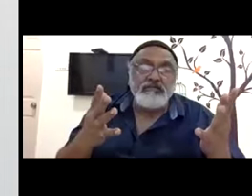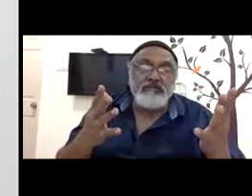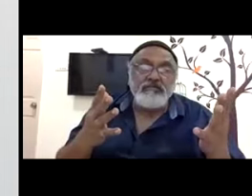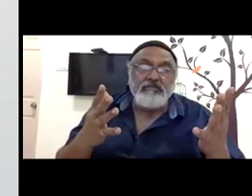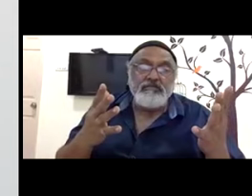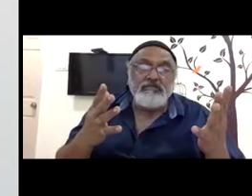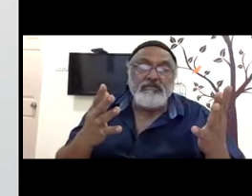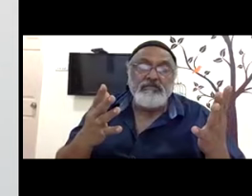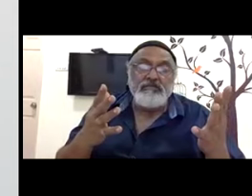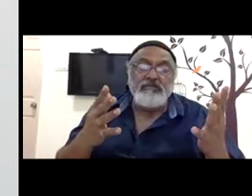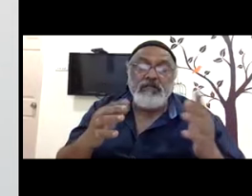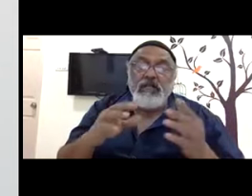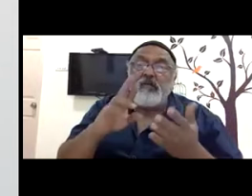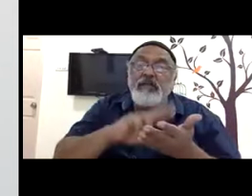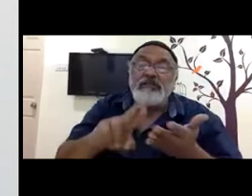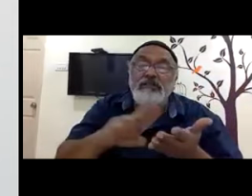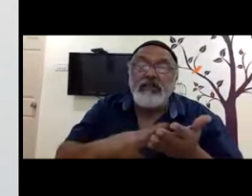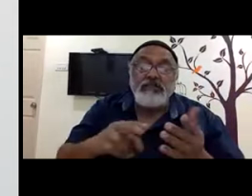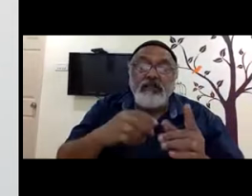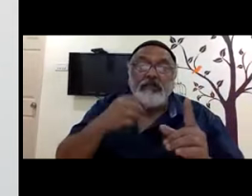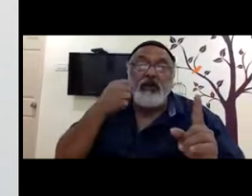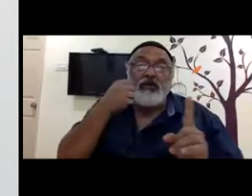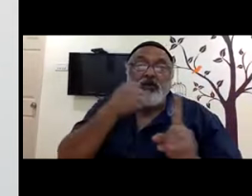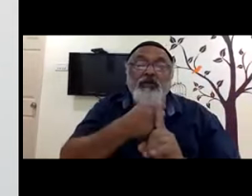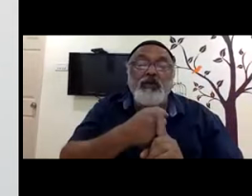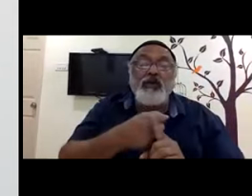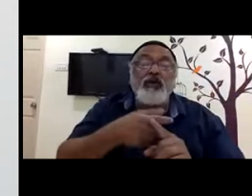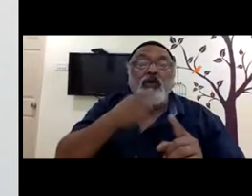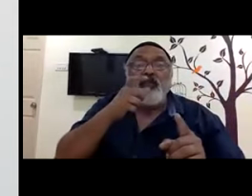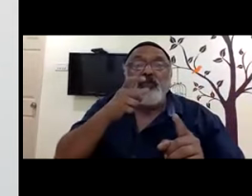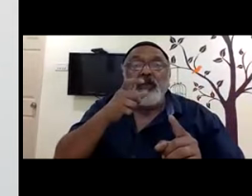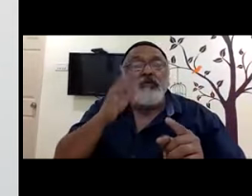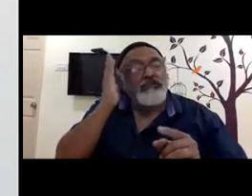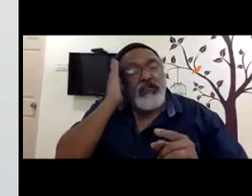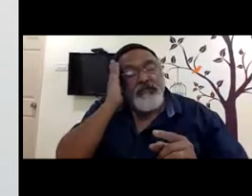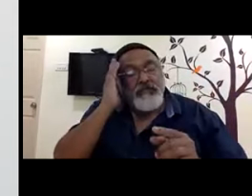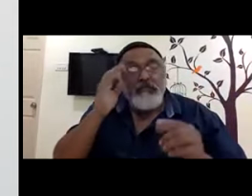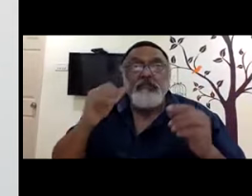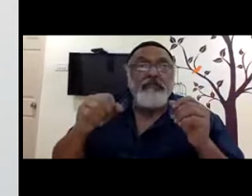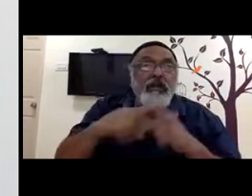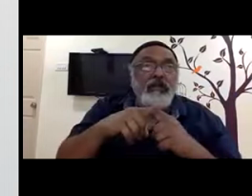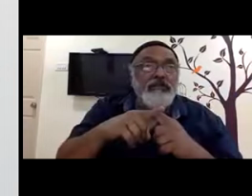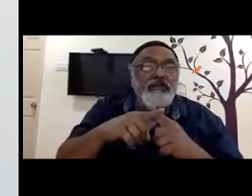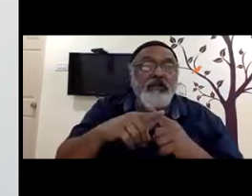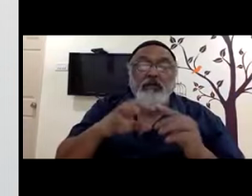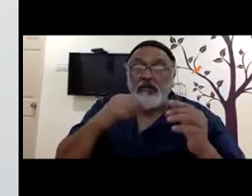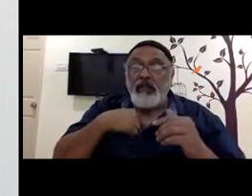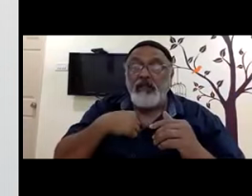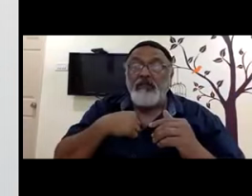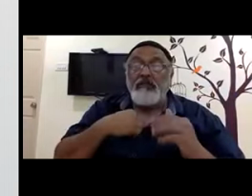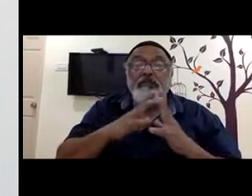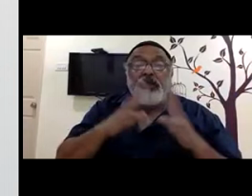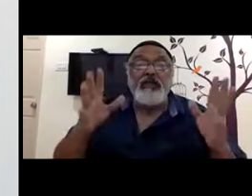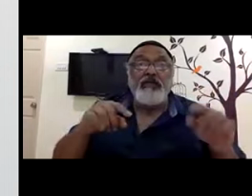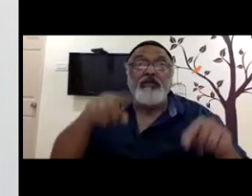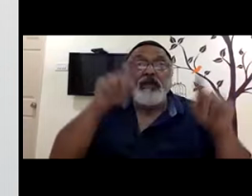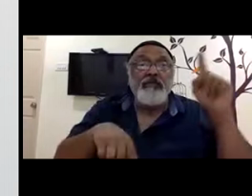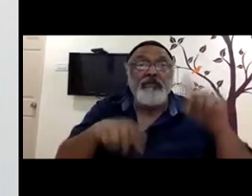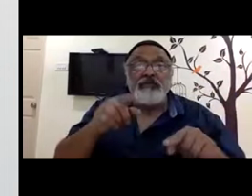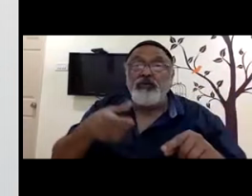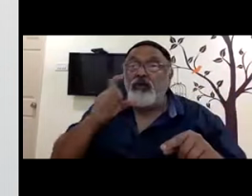am researching the impact of coffee on the quality of sleep, then my main variables would be maybe coffee,